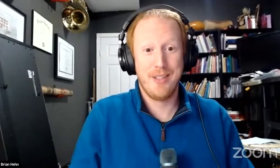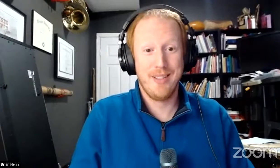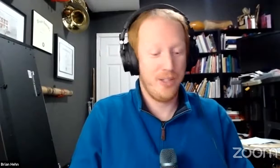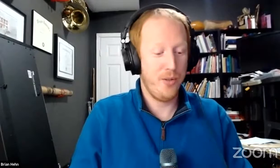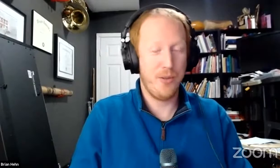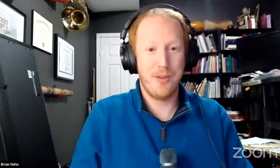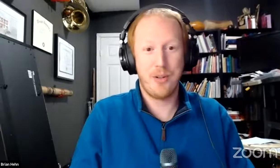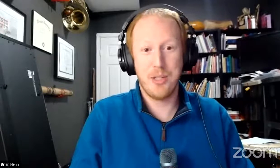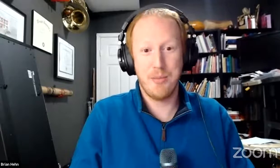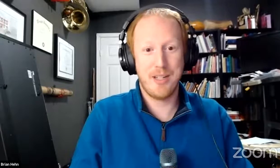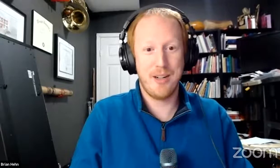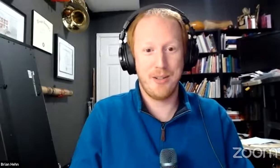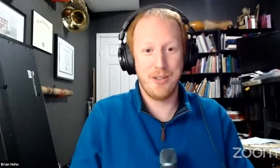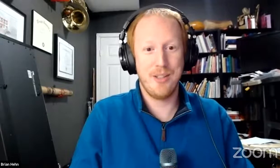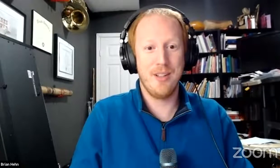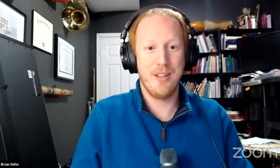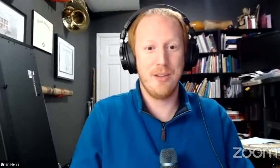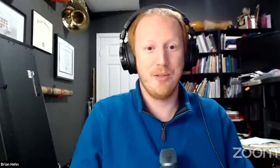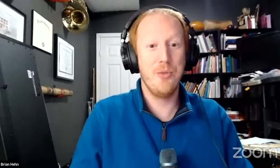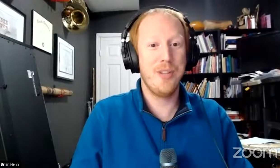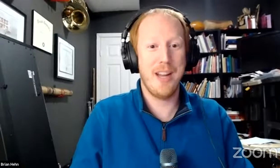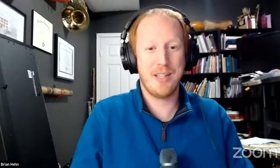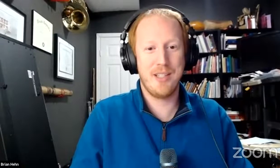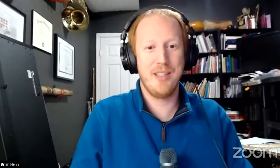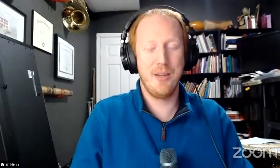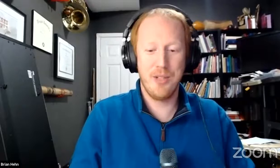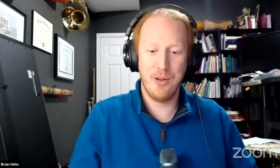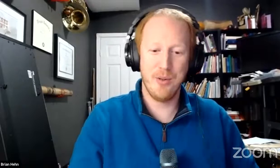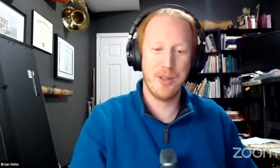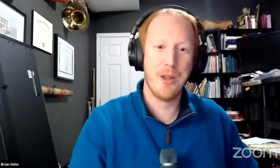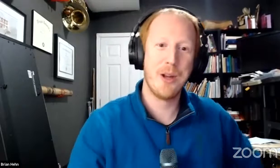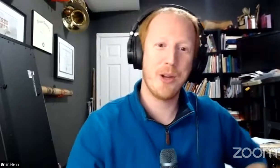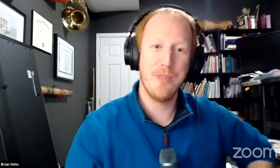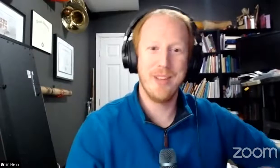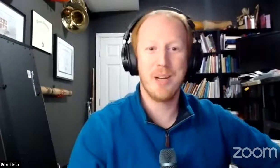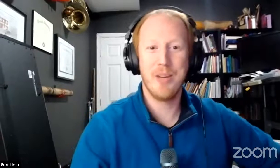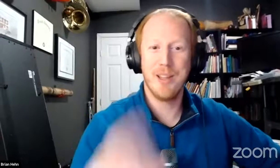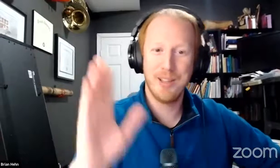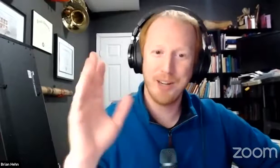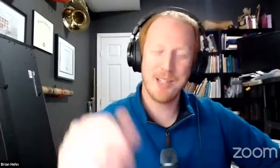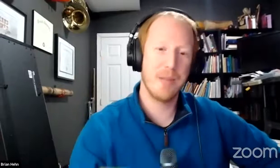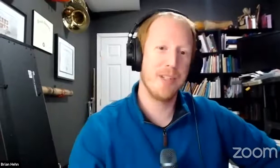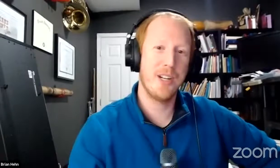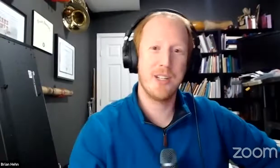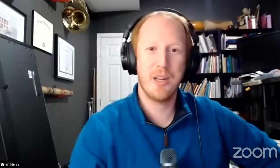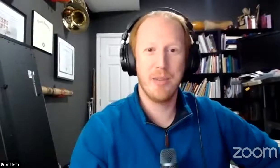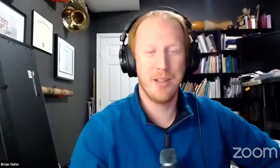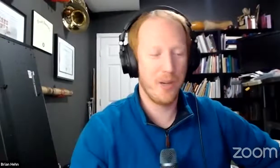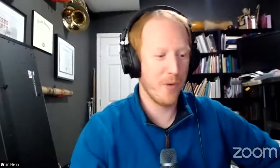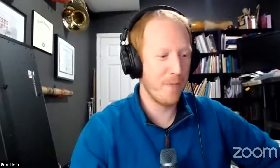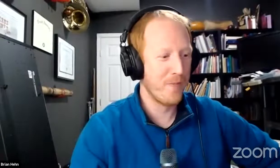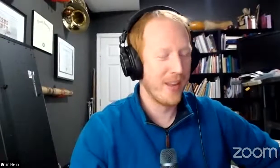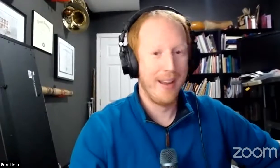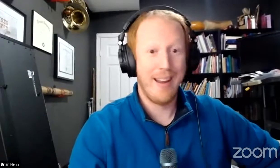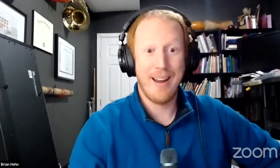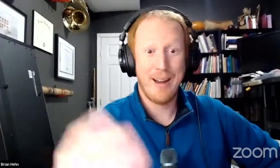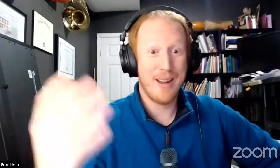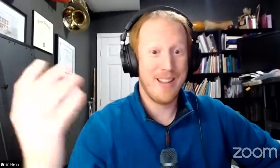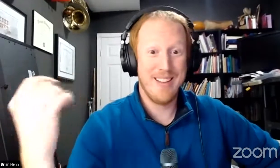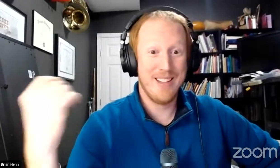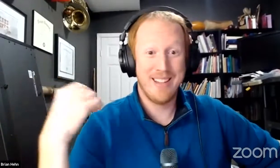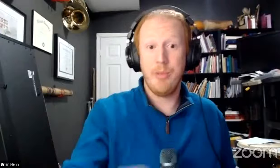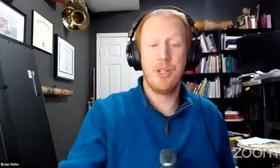carols to Christmas carols, new texts that would deal with COVID? They could be hilarious, they could be serious, they could be anything you want. And